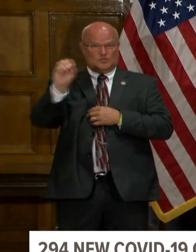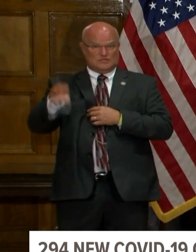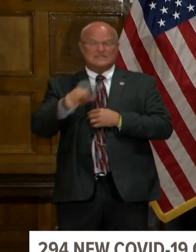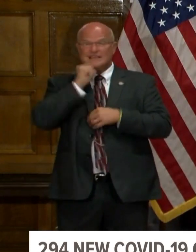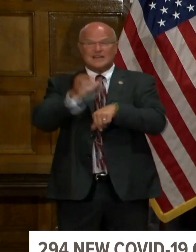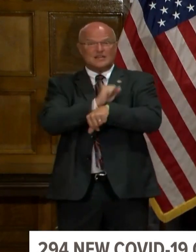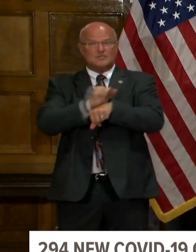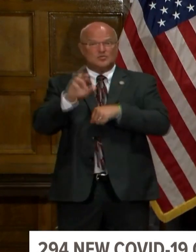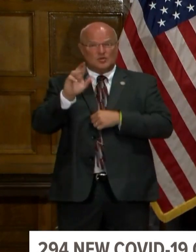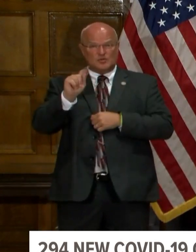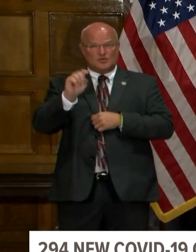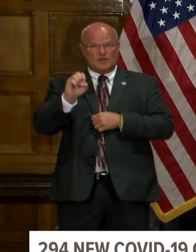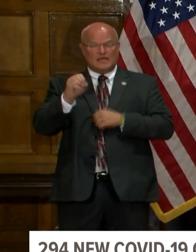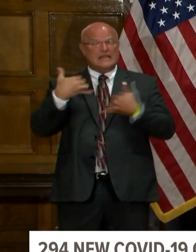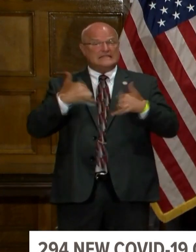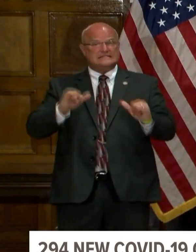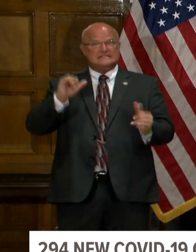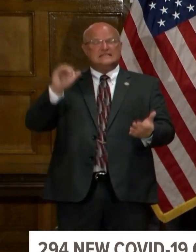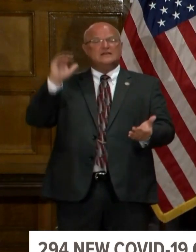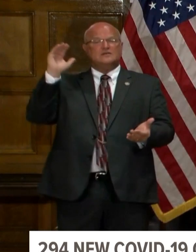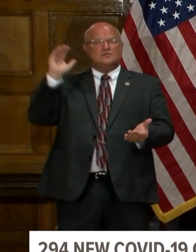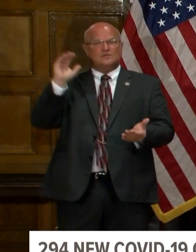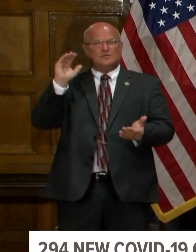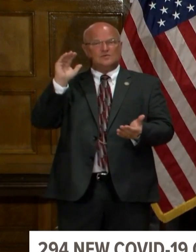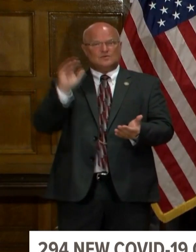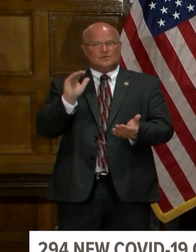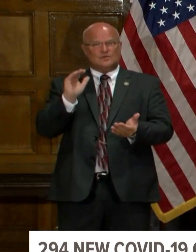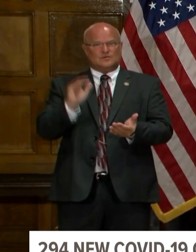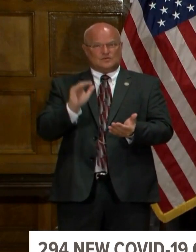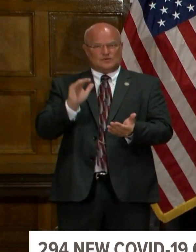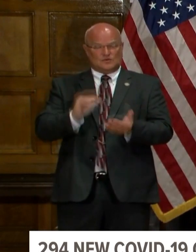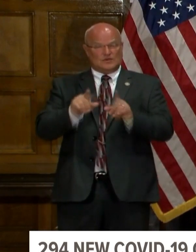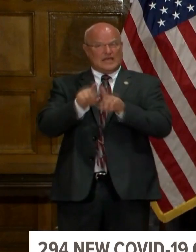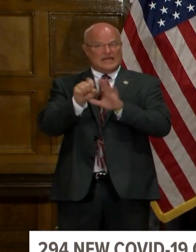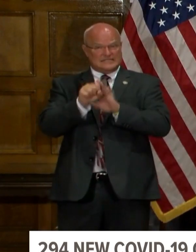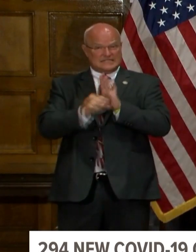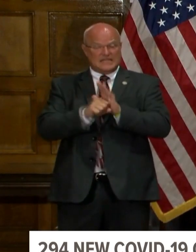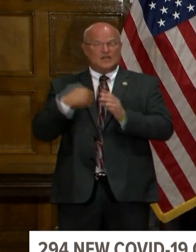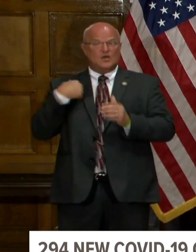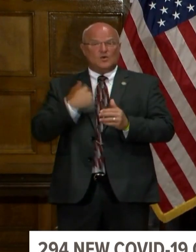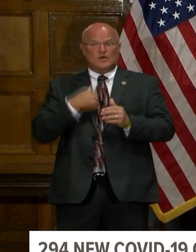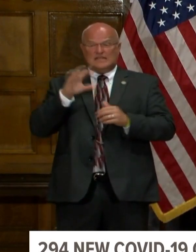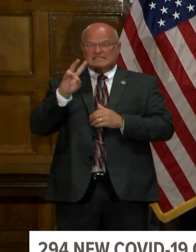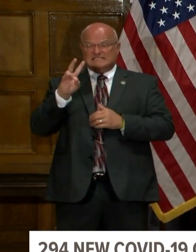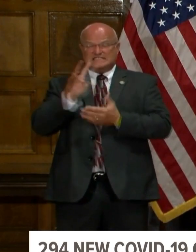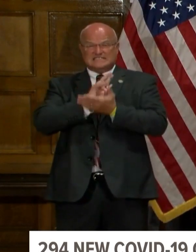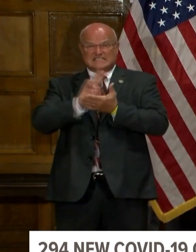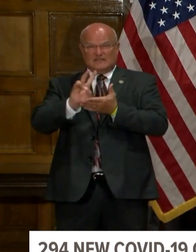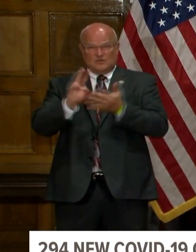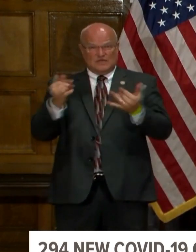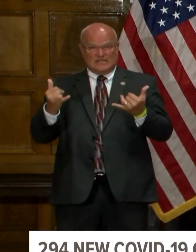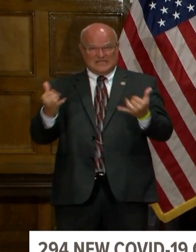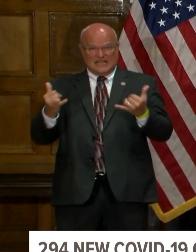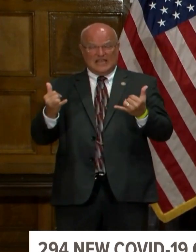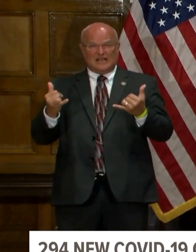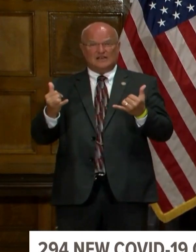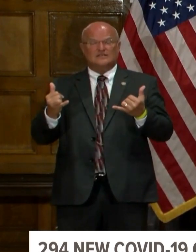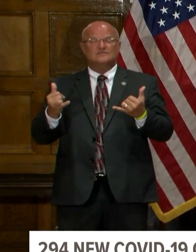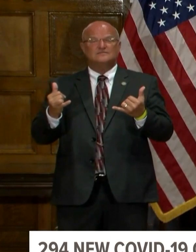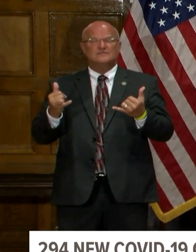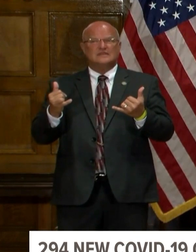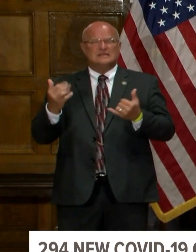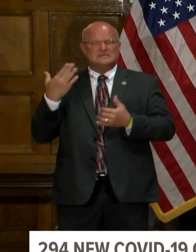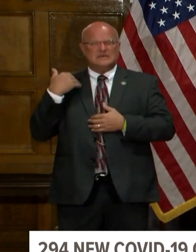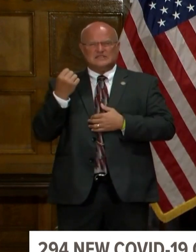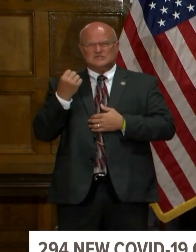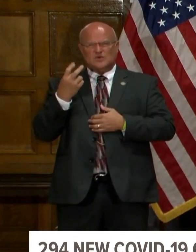7.1%. We continue to see a drop in the continued unemployment claims as a state. In fact, we're 7 consecutive weeks now. In 12 of the last 13